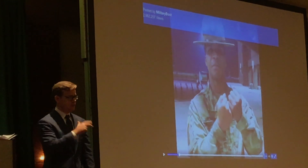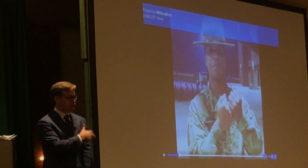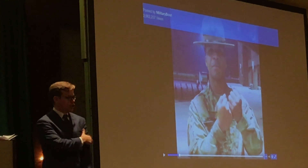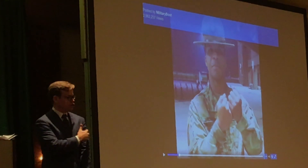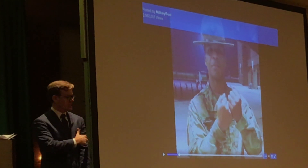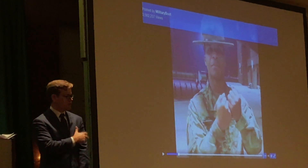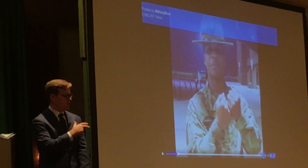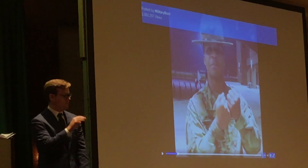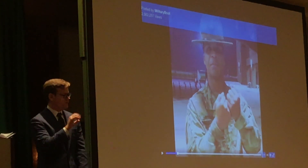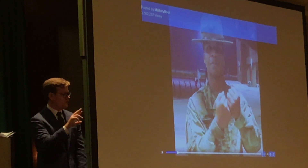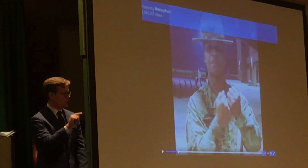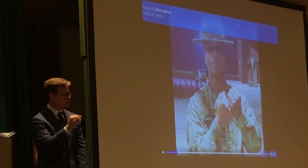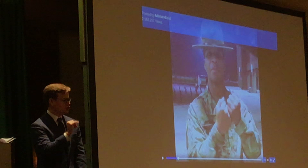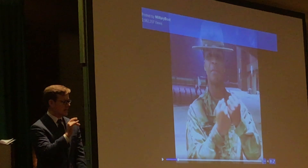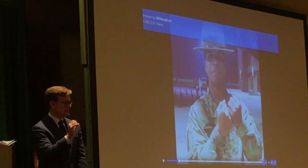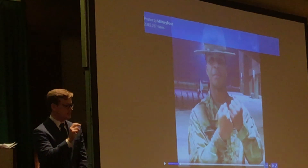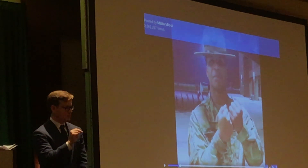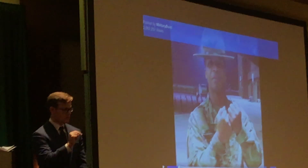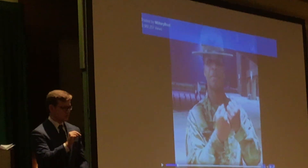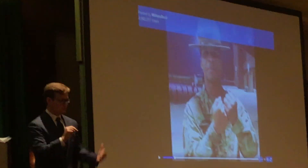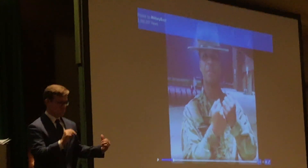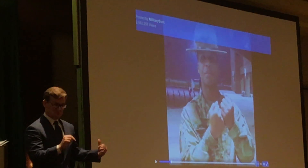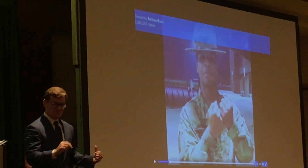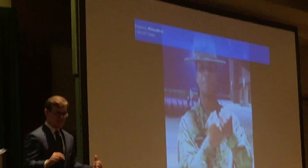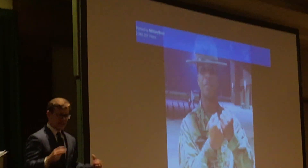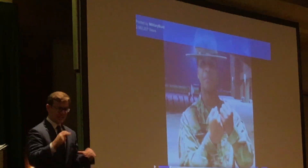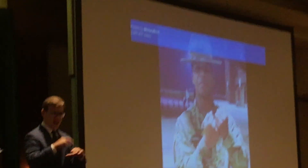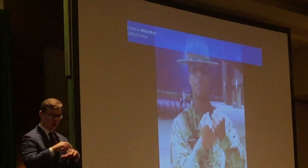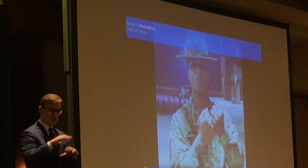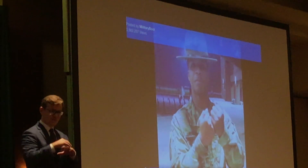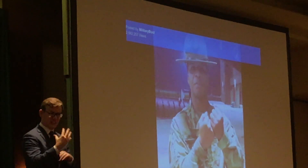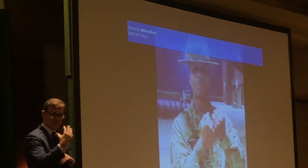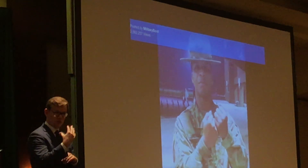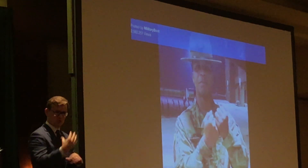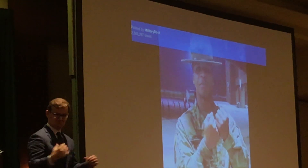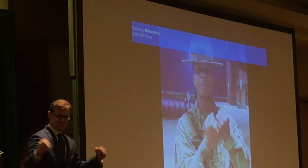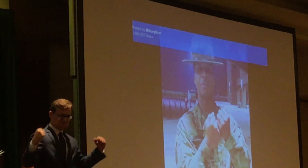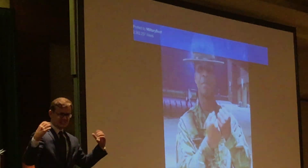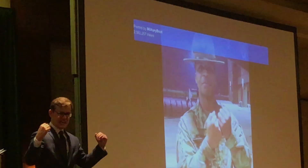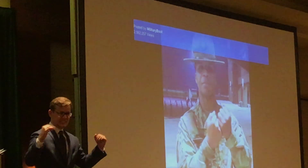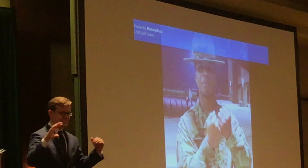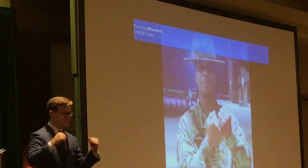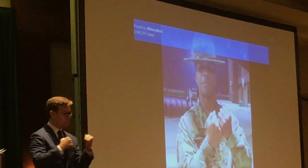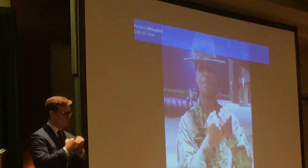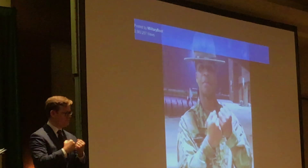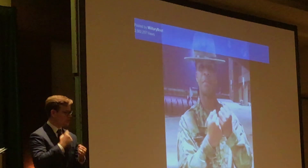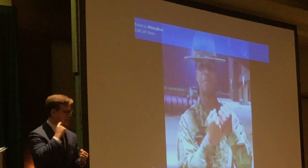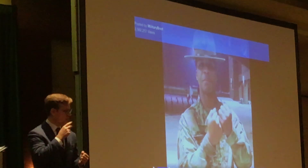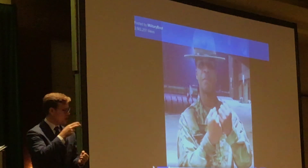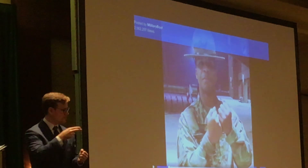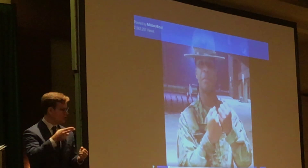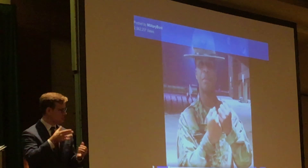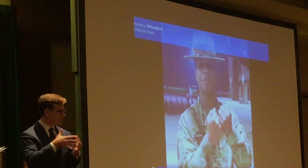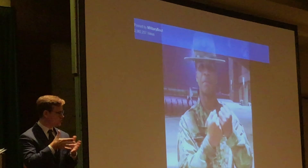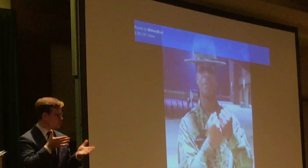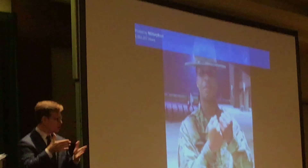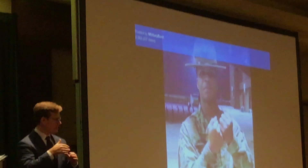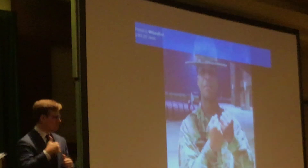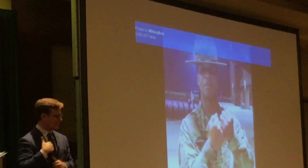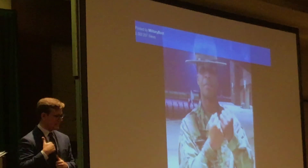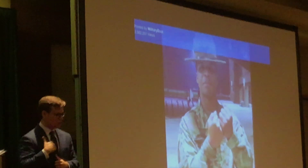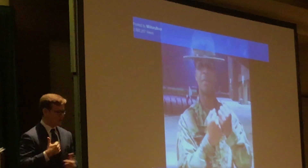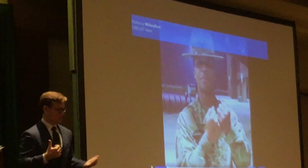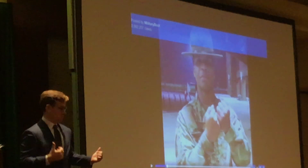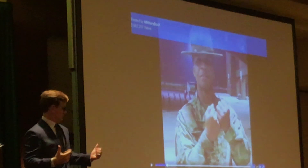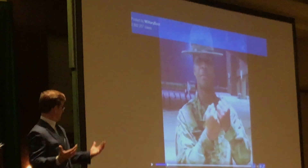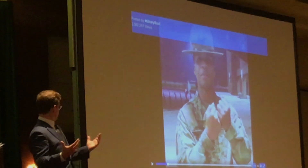one. This gentleman is a drill sergeant in Fort Jackson, and he's on video signing as